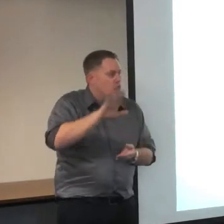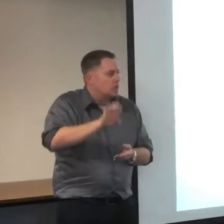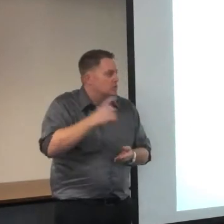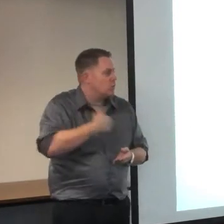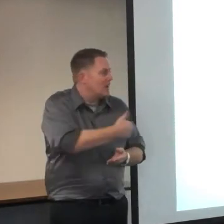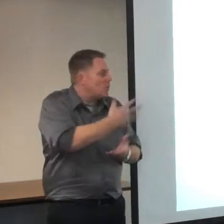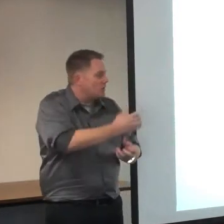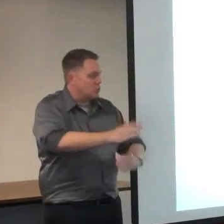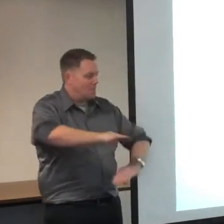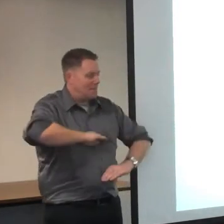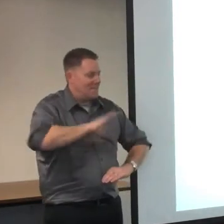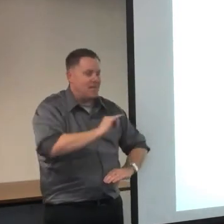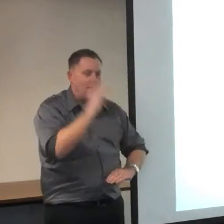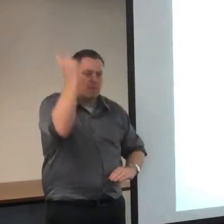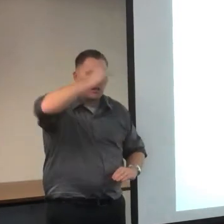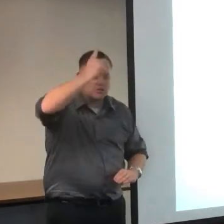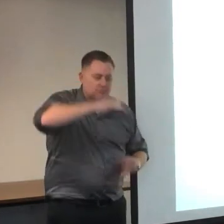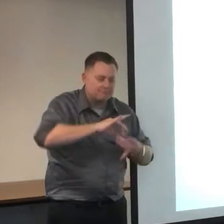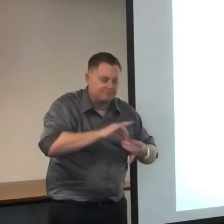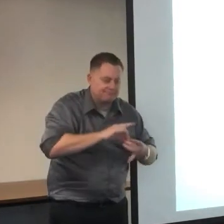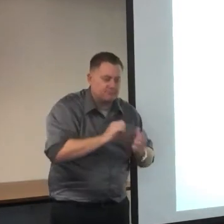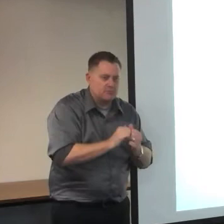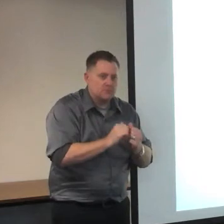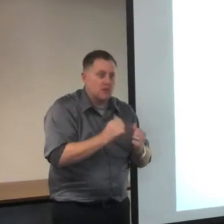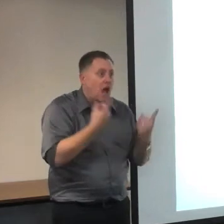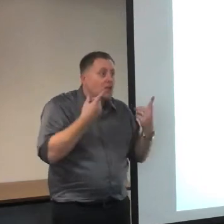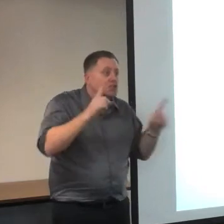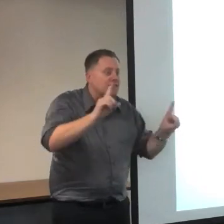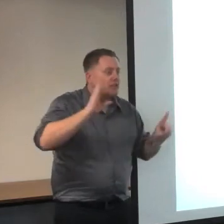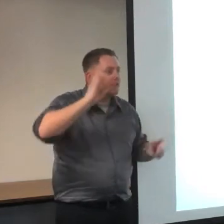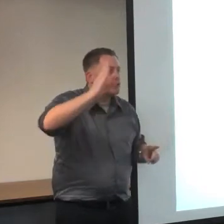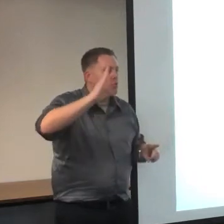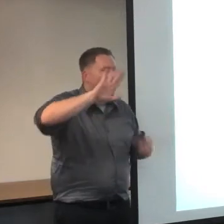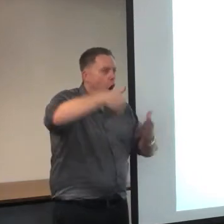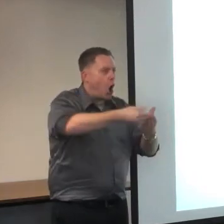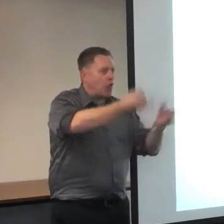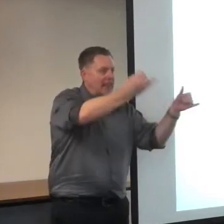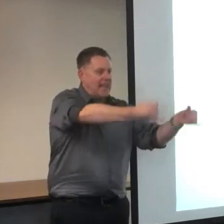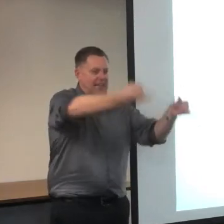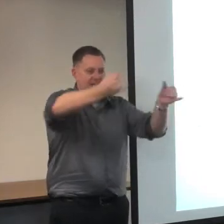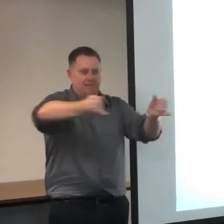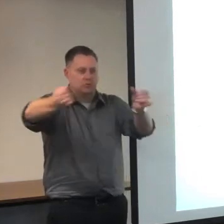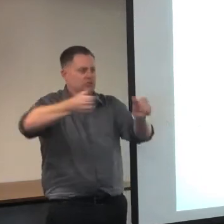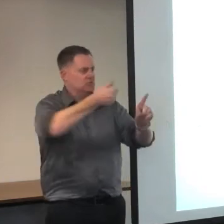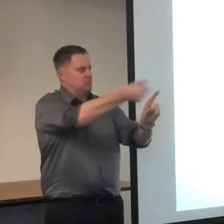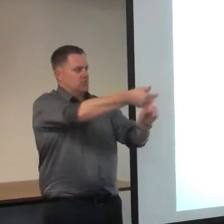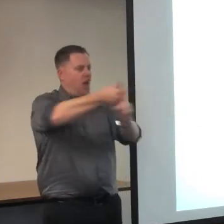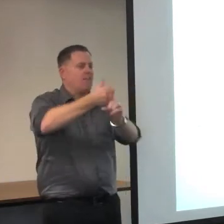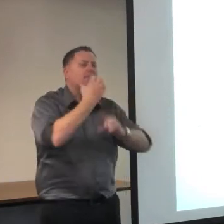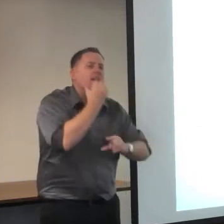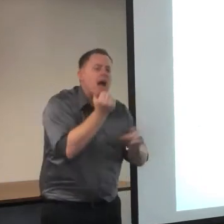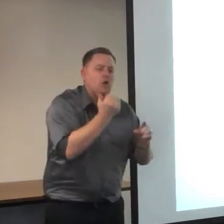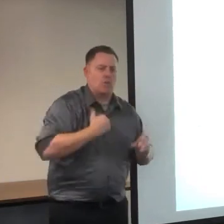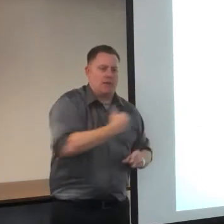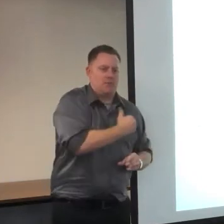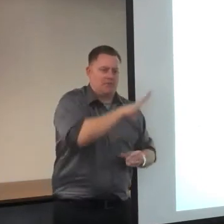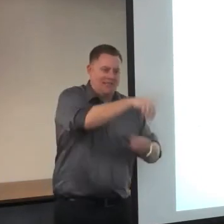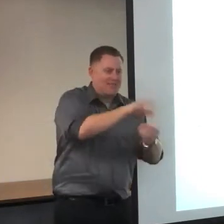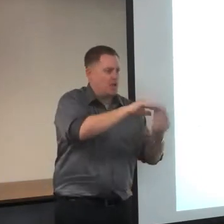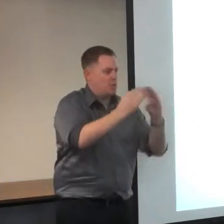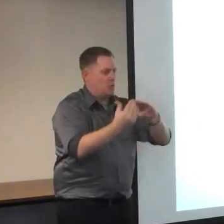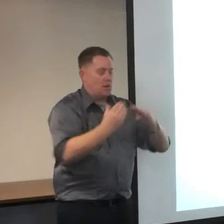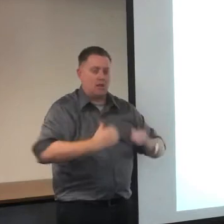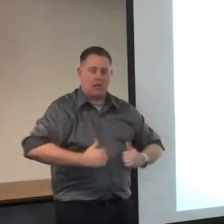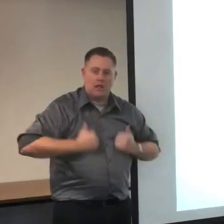that philosophy of achieving a future where all individuals are valued members of their communities, that independent, normal,